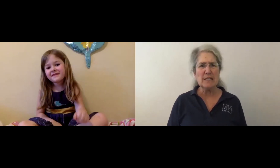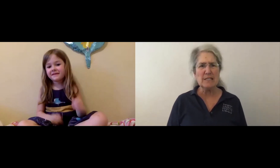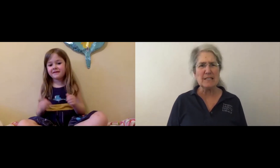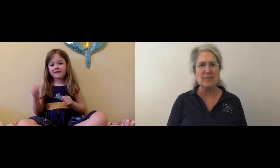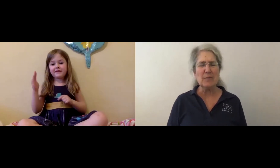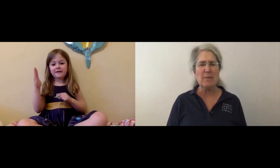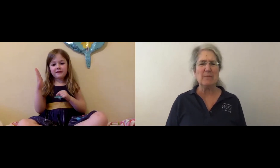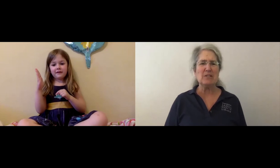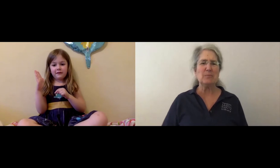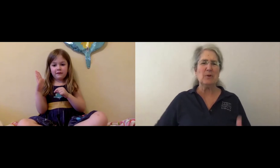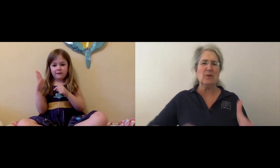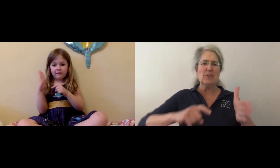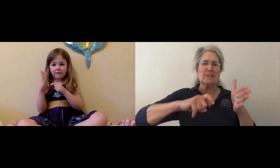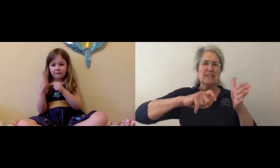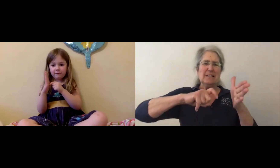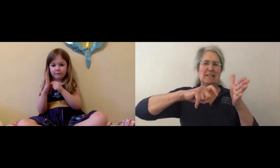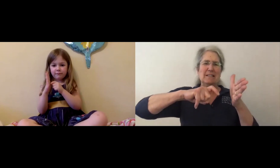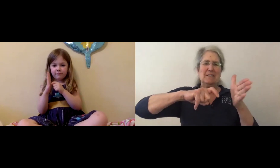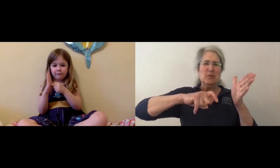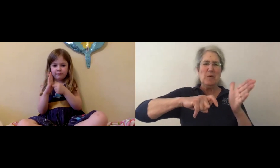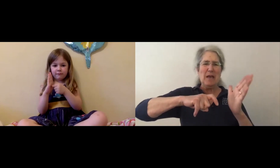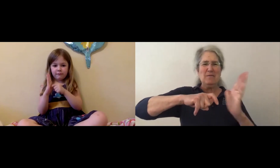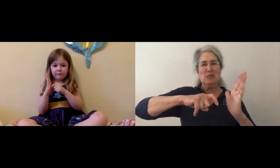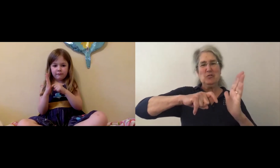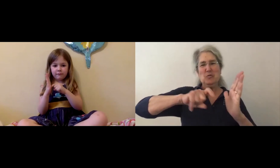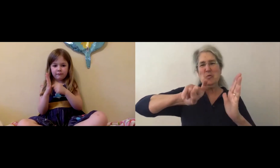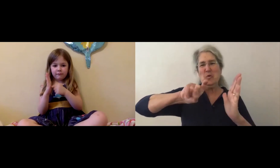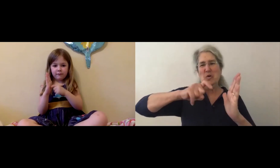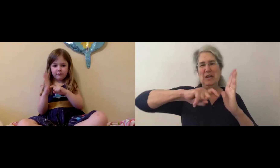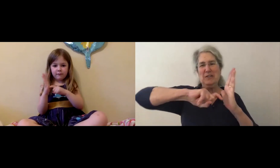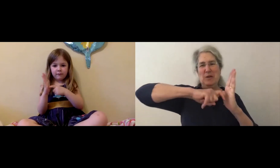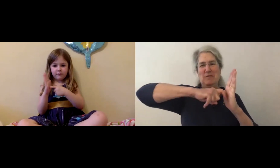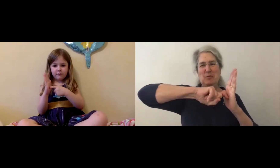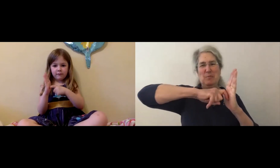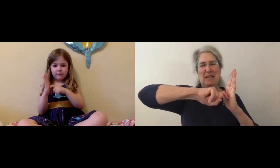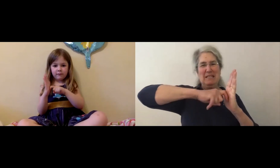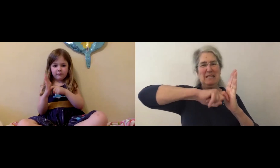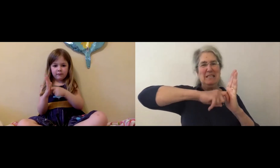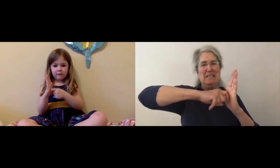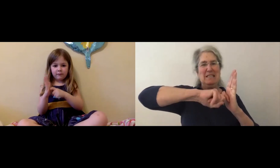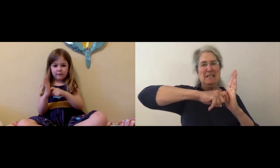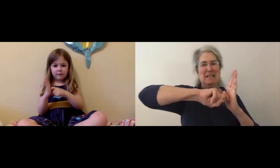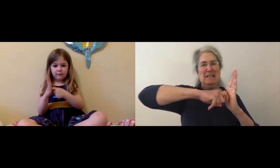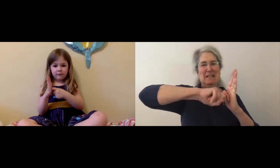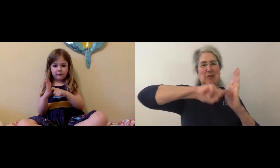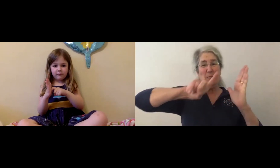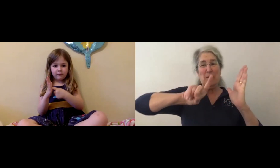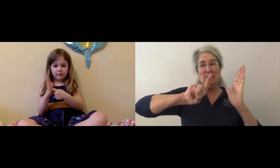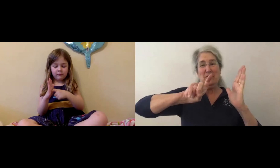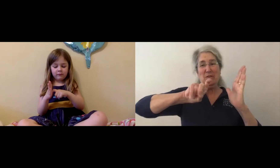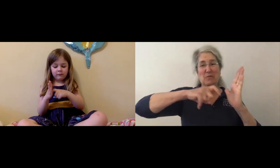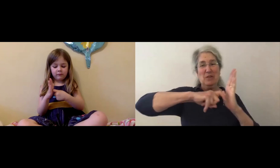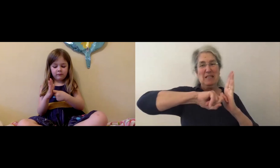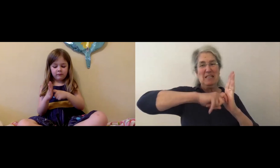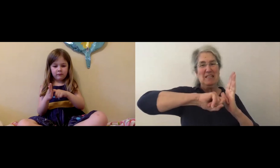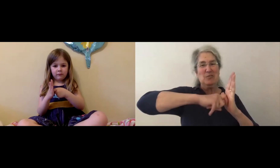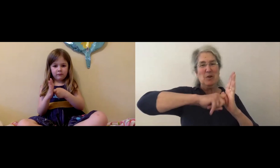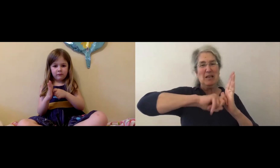out of her mommy's purse. So you have your door and you have your bent key, your bent finger for the key, and you unlock the